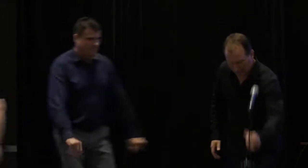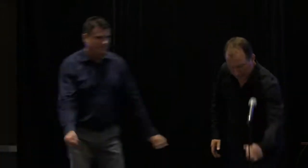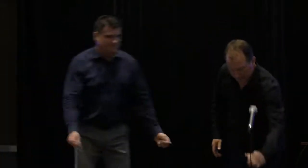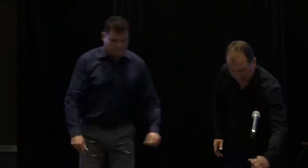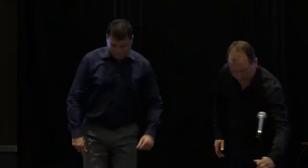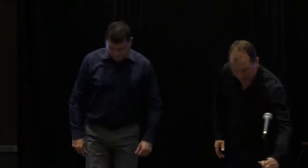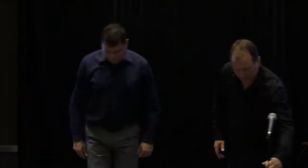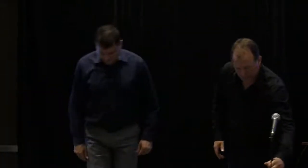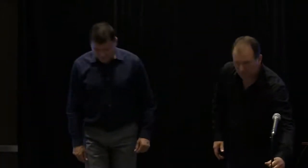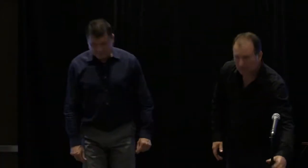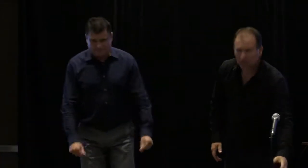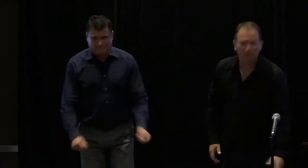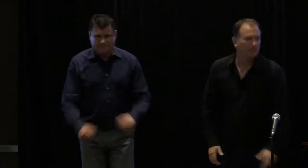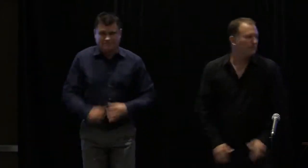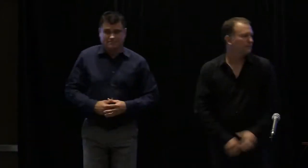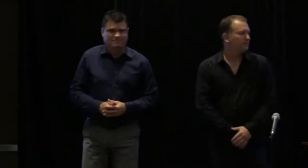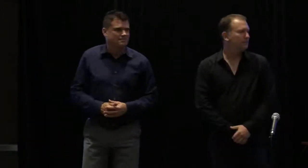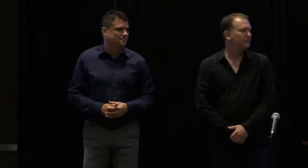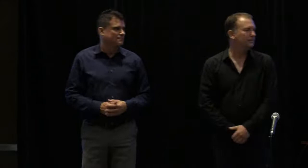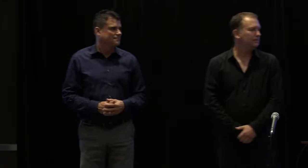I don't need this mic.